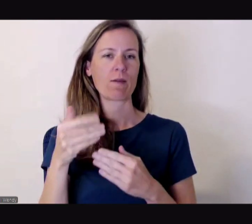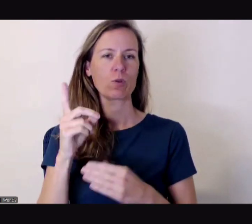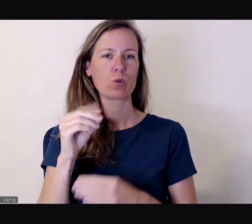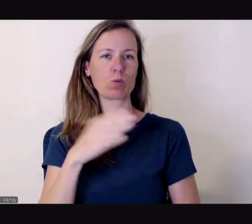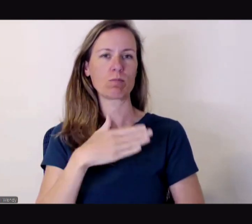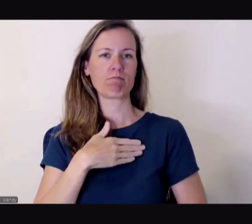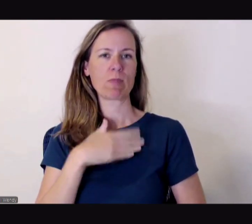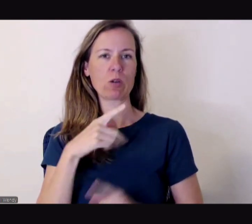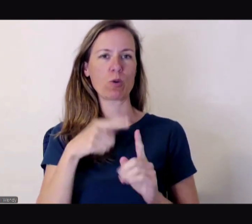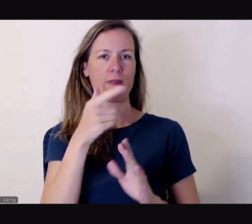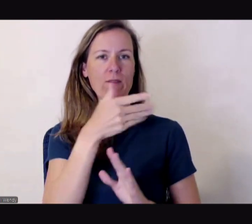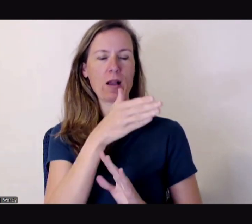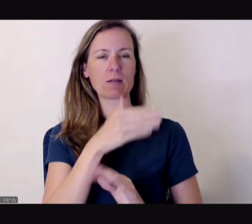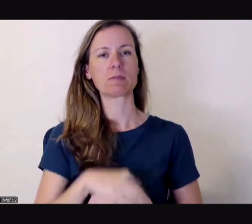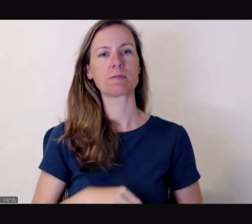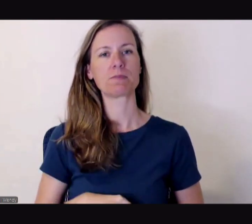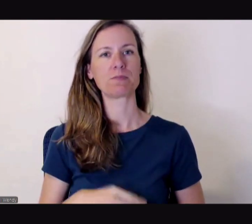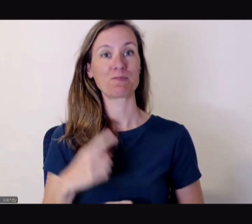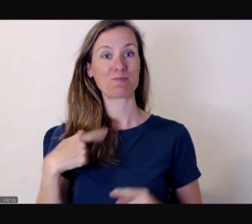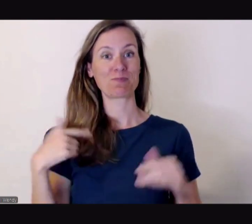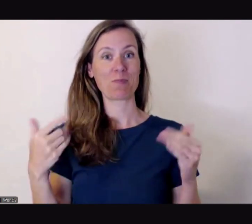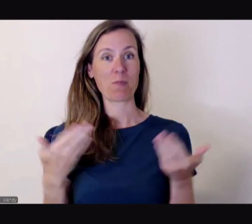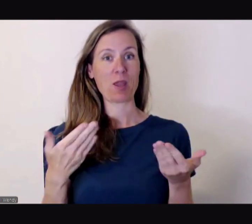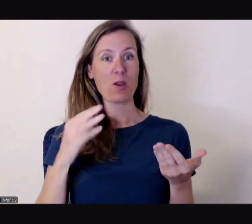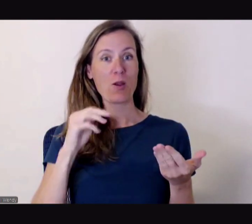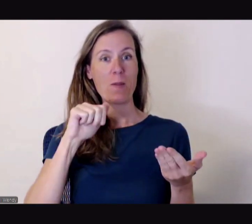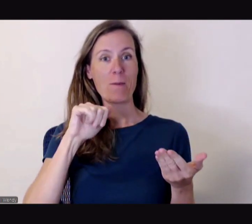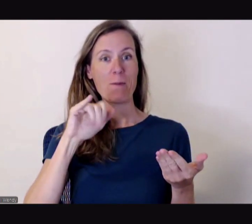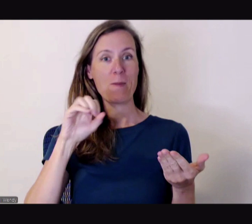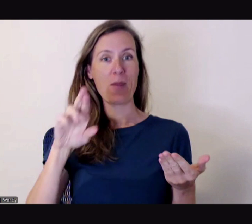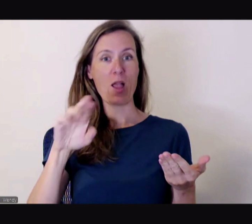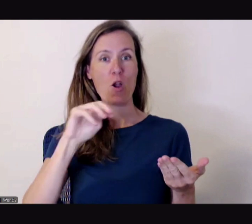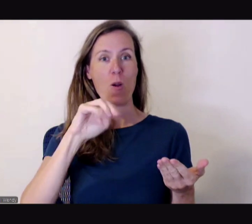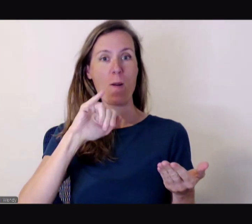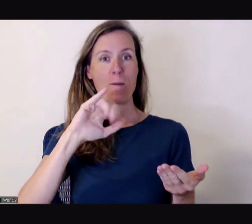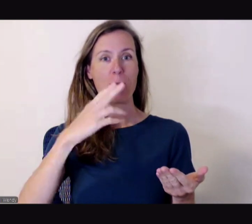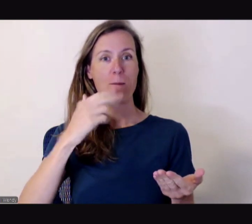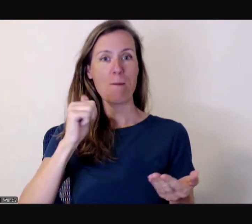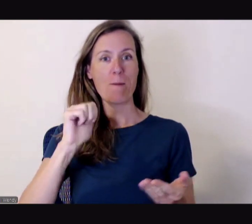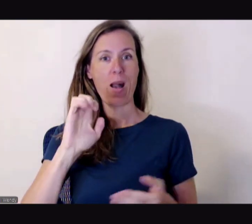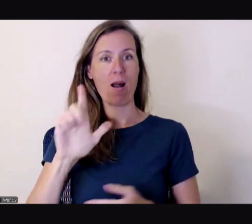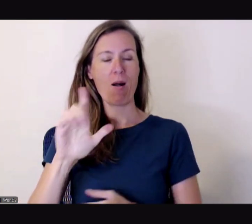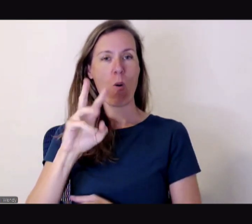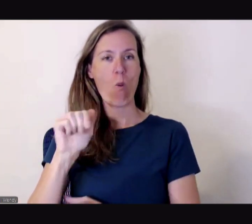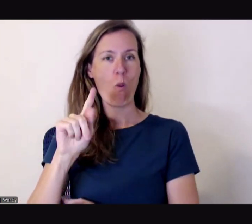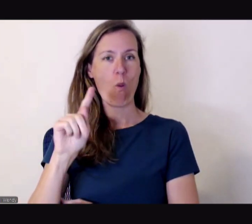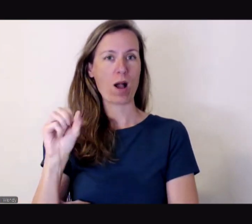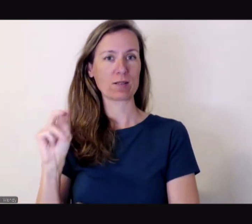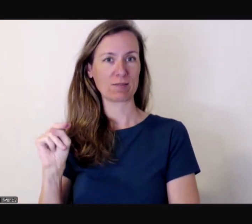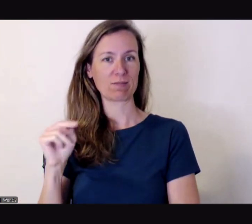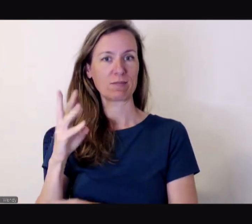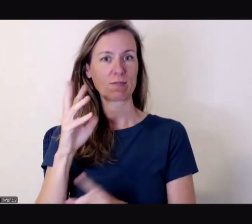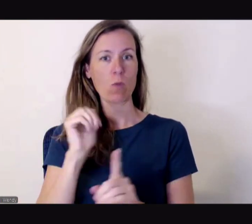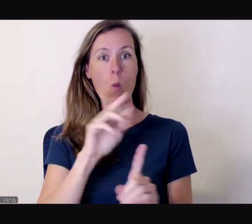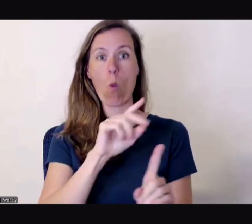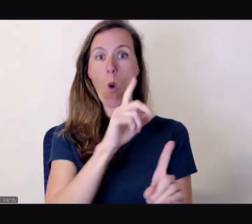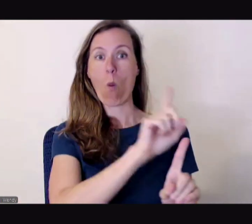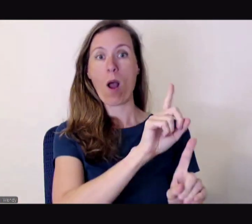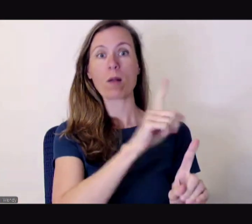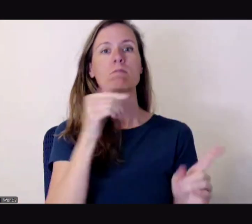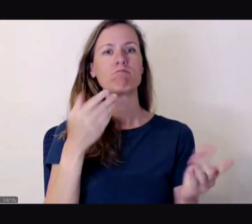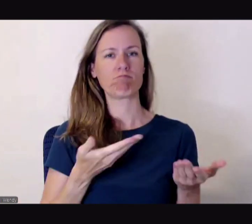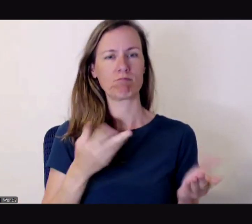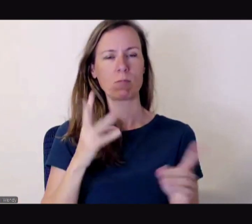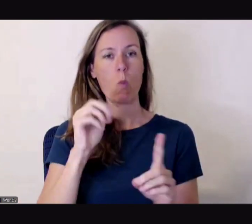I'm here. I'm Mayor Micah Watson. Ward 1. Present. Ward 2. Present.